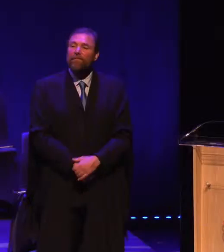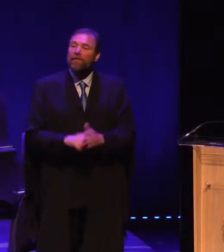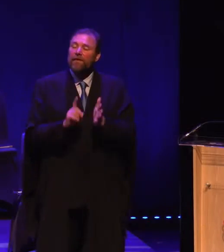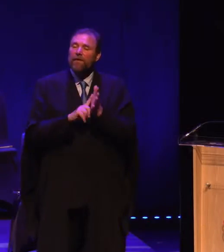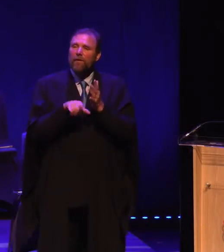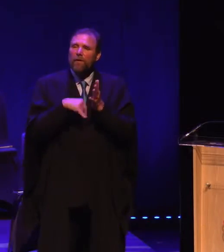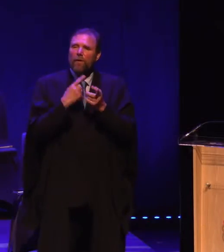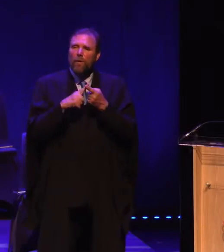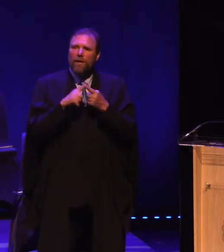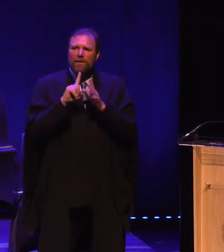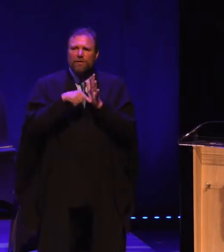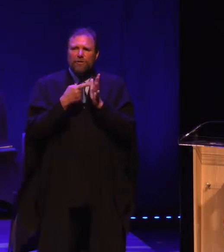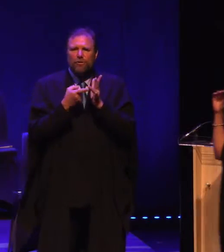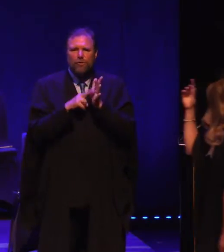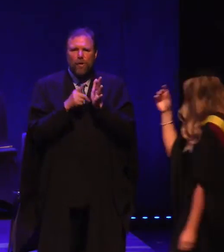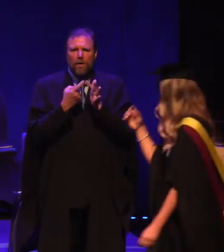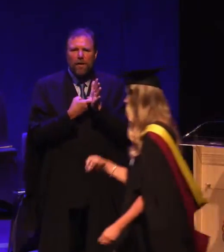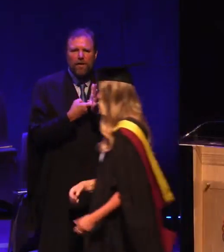Louise Joyner.